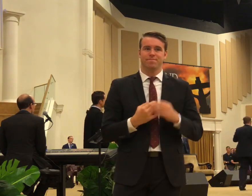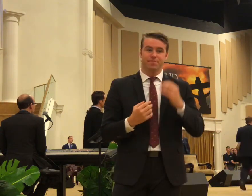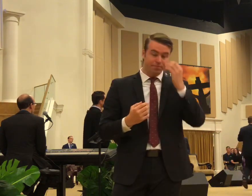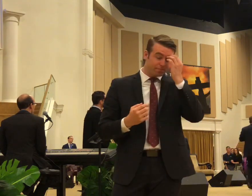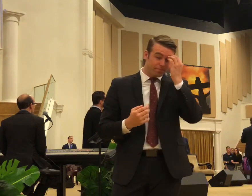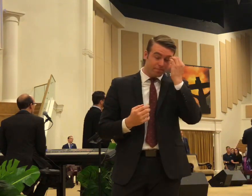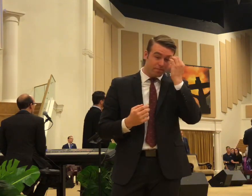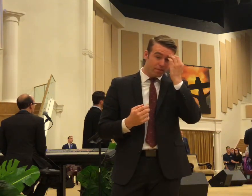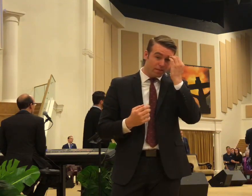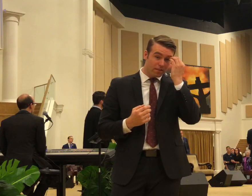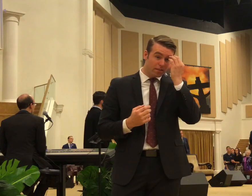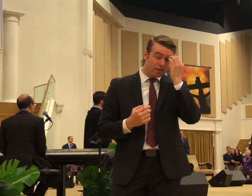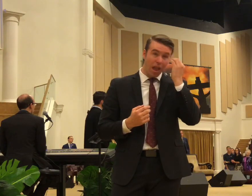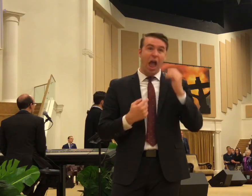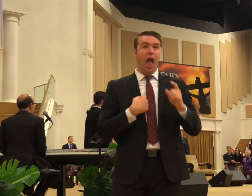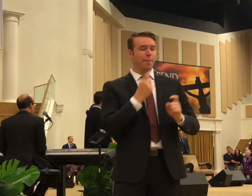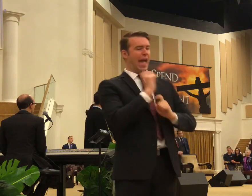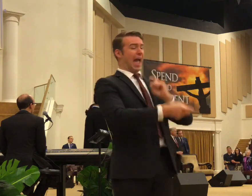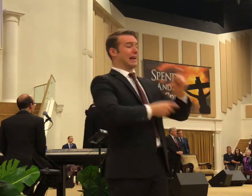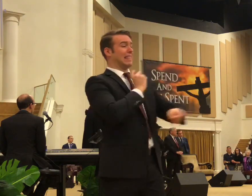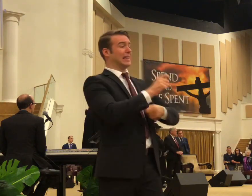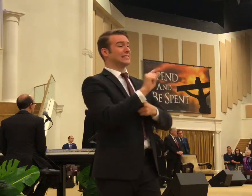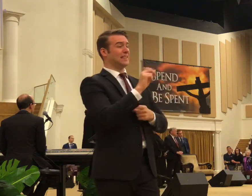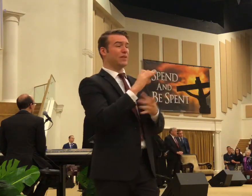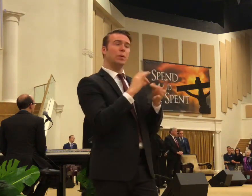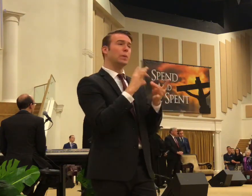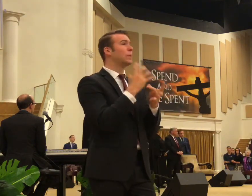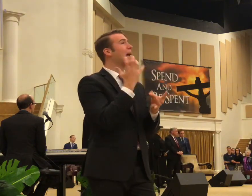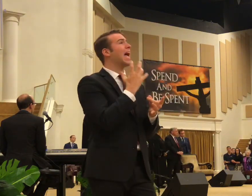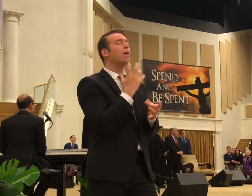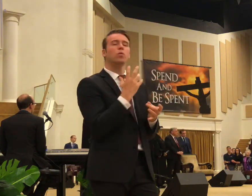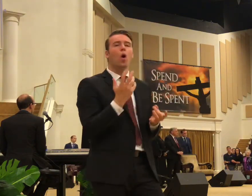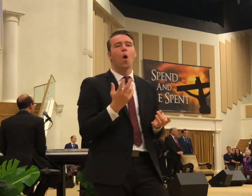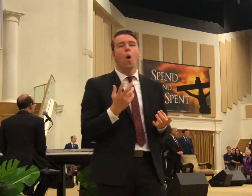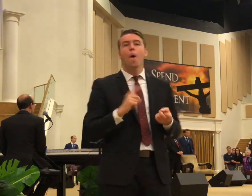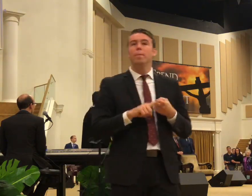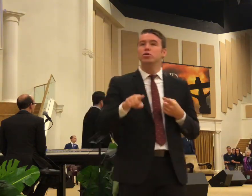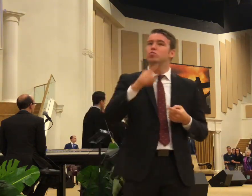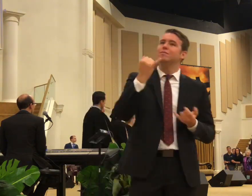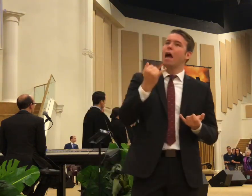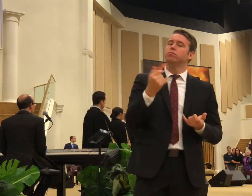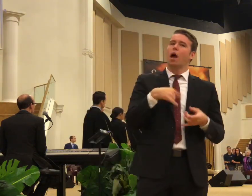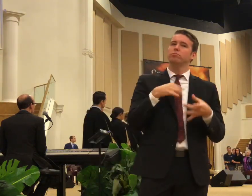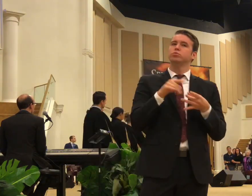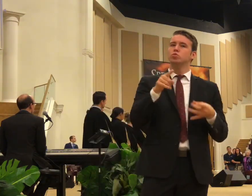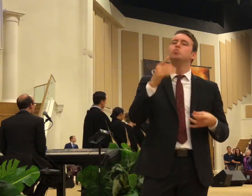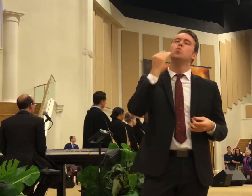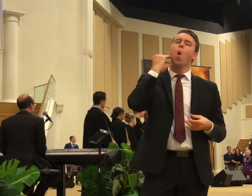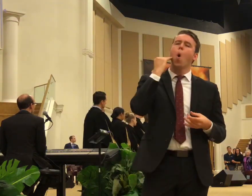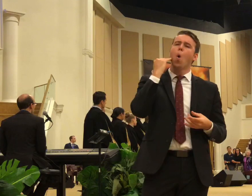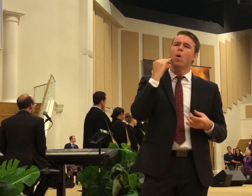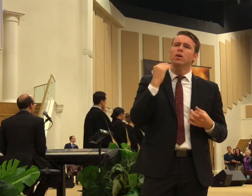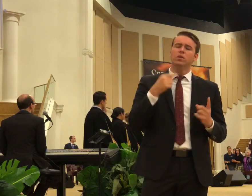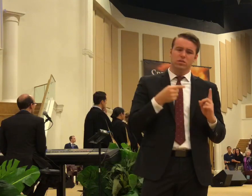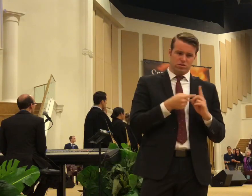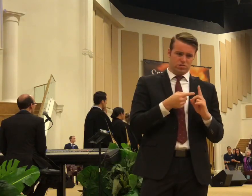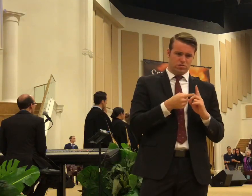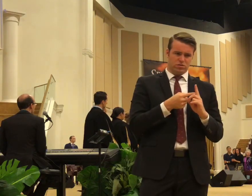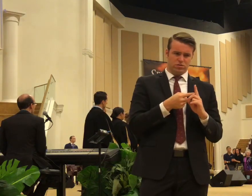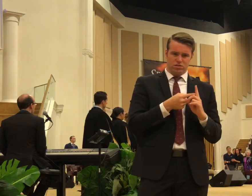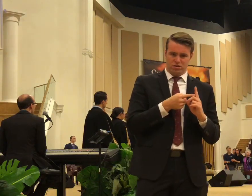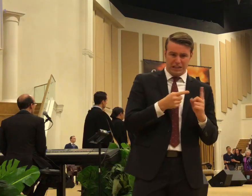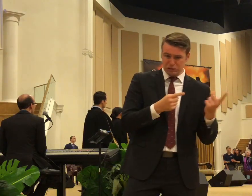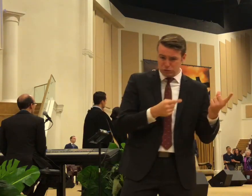Sitting to put accolades on Stephen. That's just one you could relate to. It's Fred. And I'm sitting there and I'm looking at these